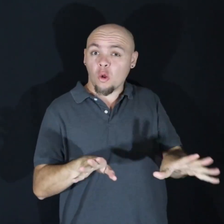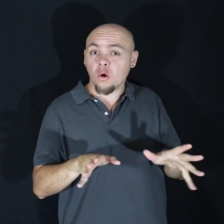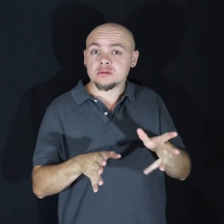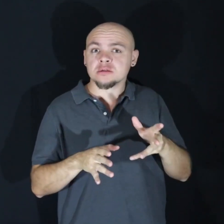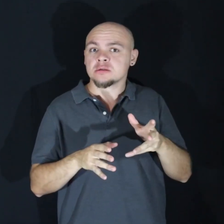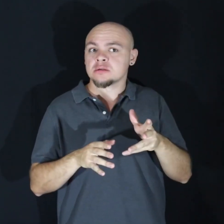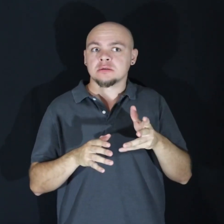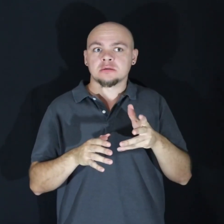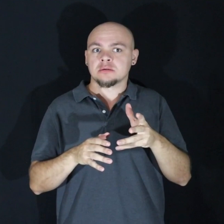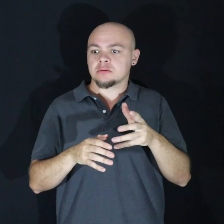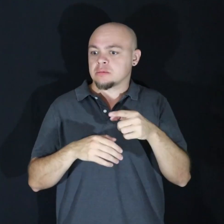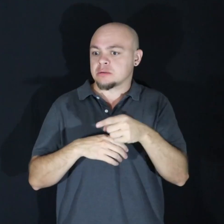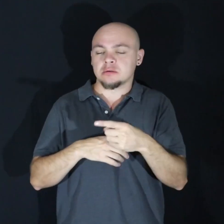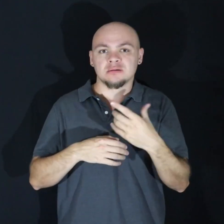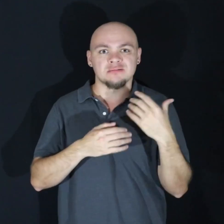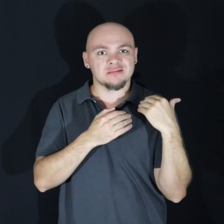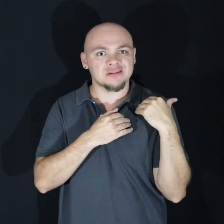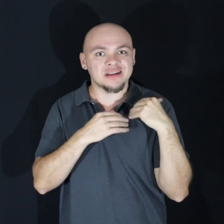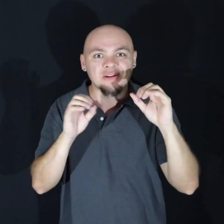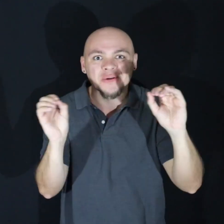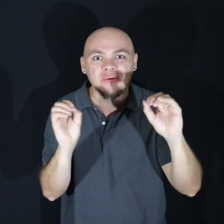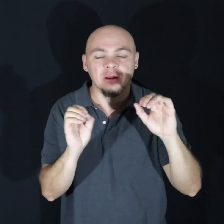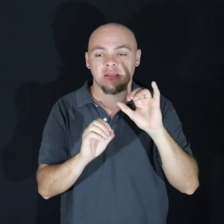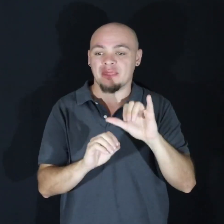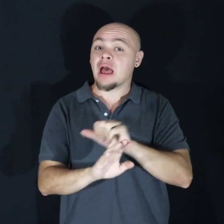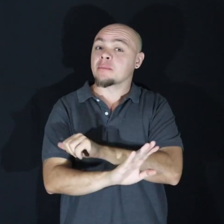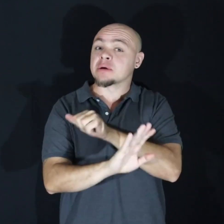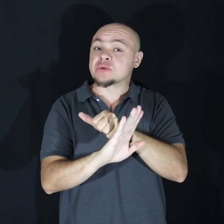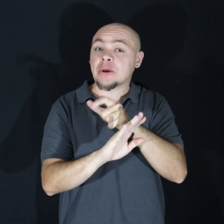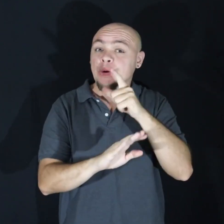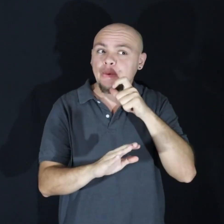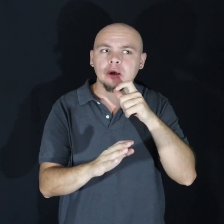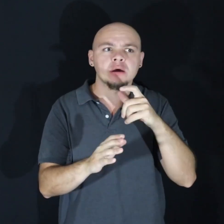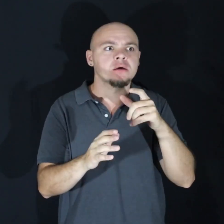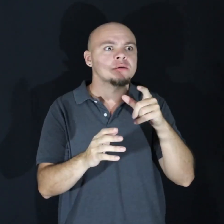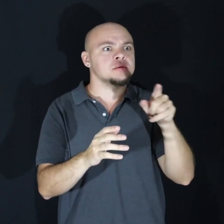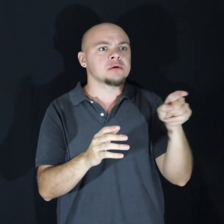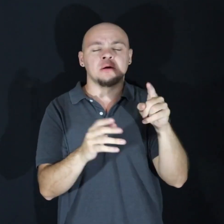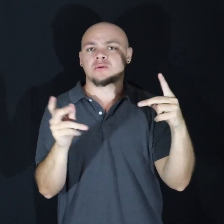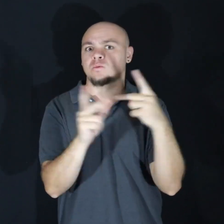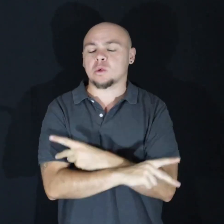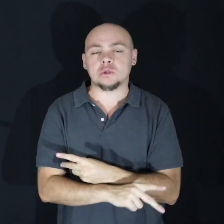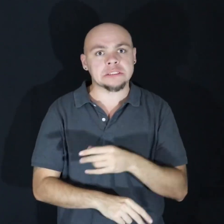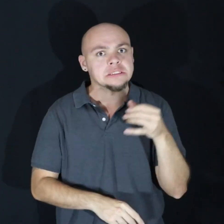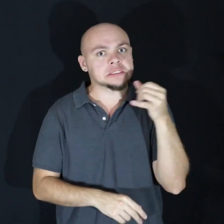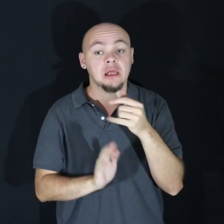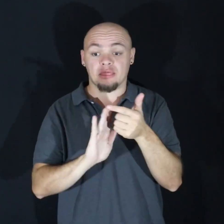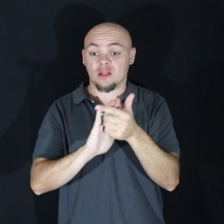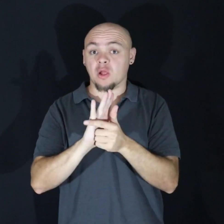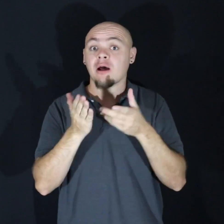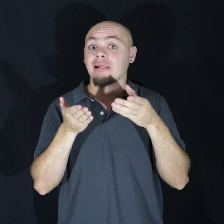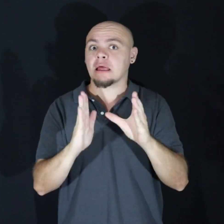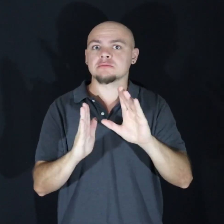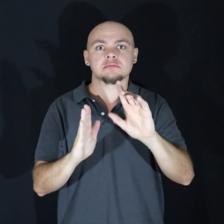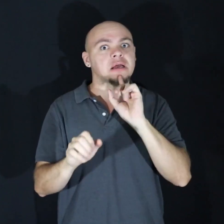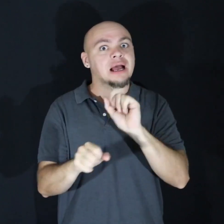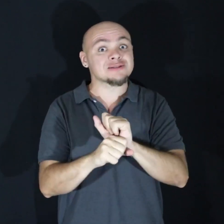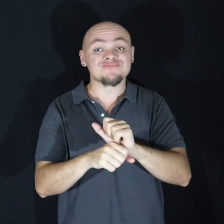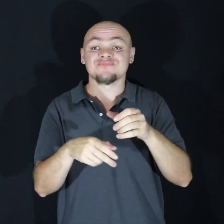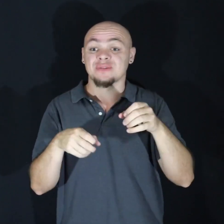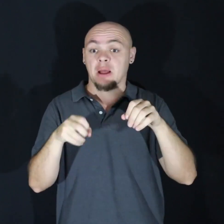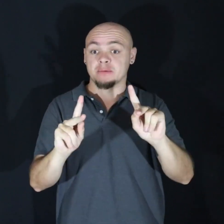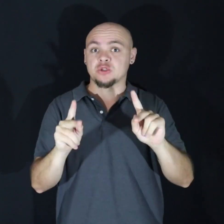no recourse. This is a betrayal of the worst kind, and the law not only allows it, it creates the